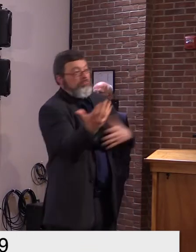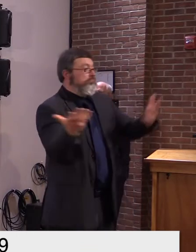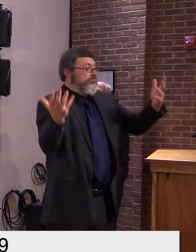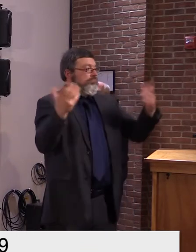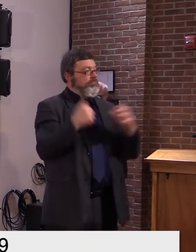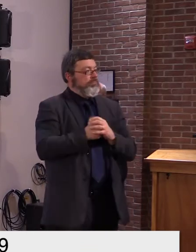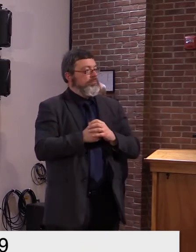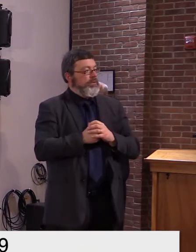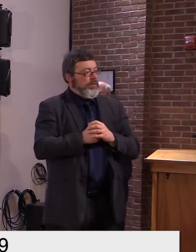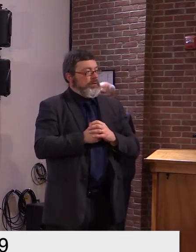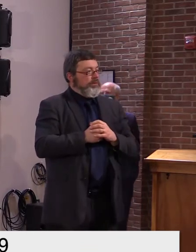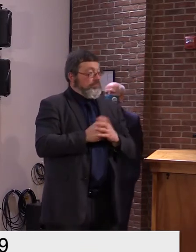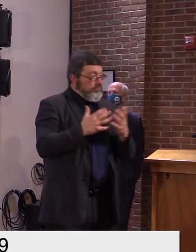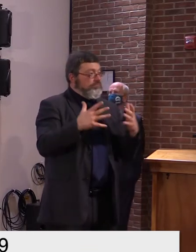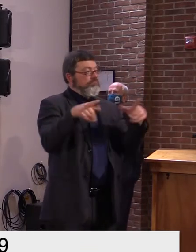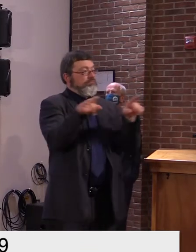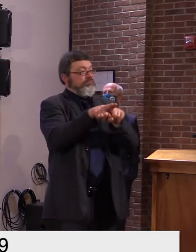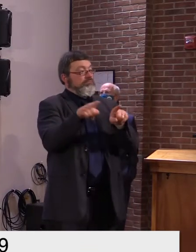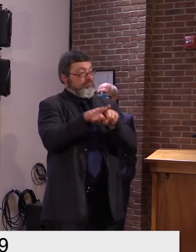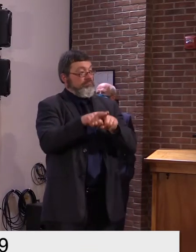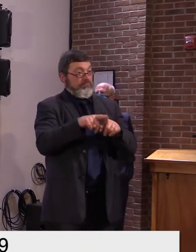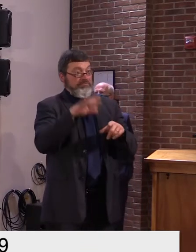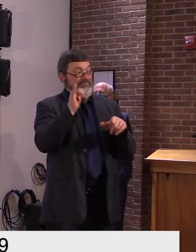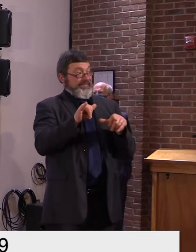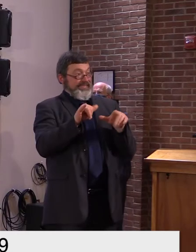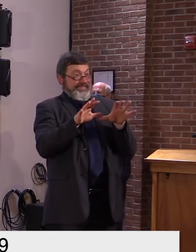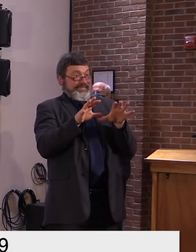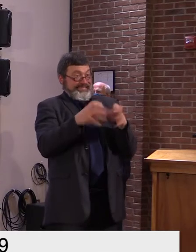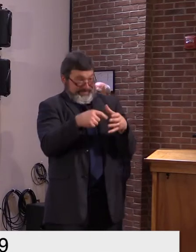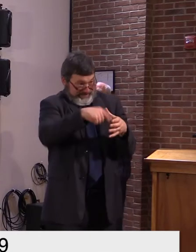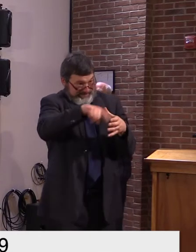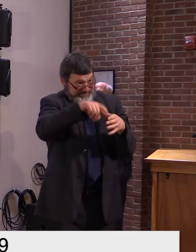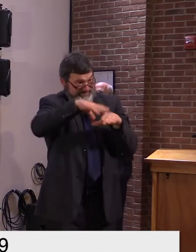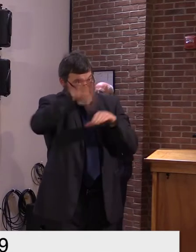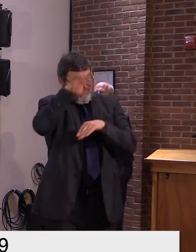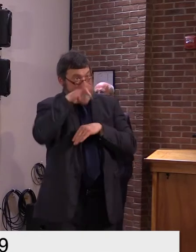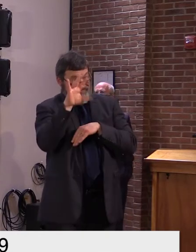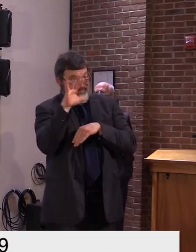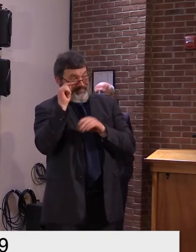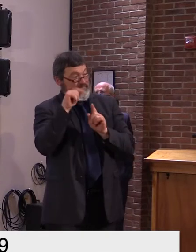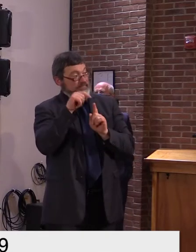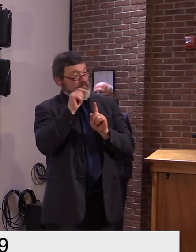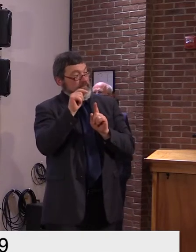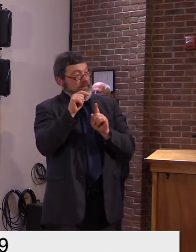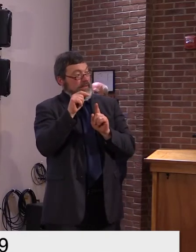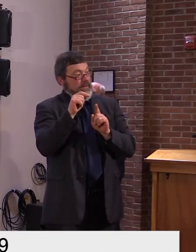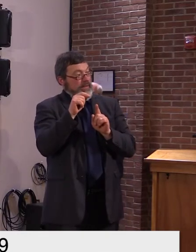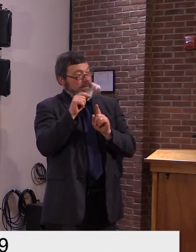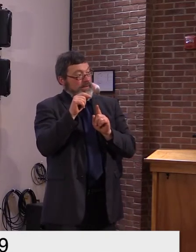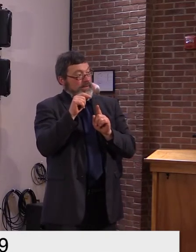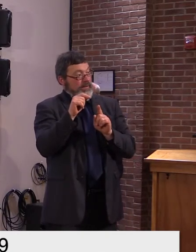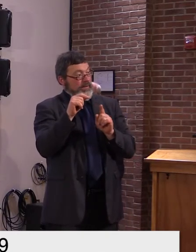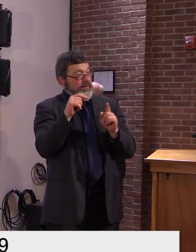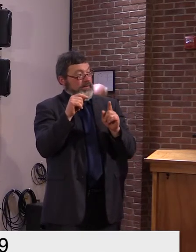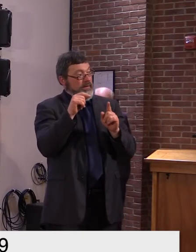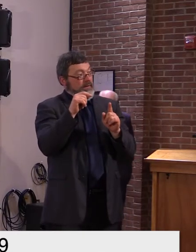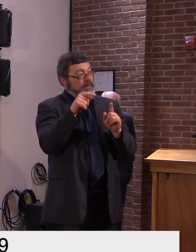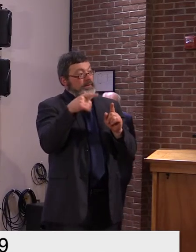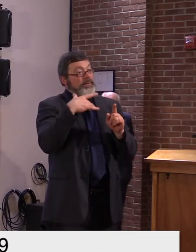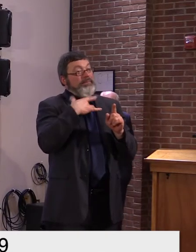enduring relationships with their own healthcare providers, and often see them fairly frequently,